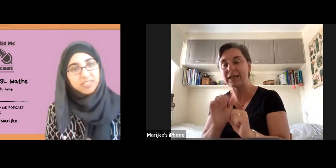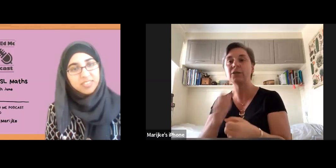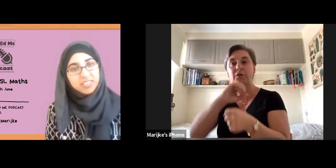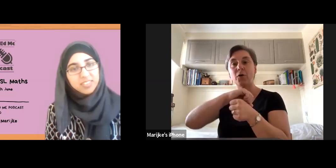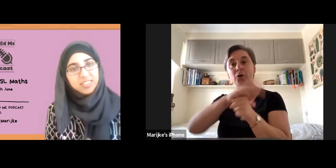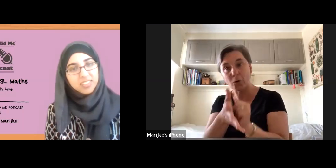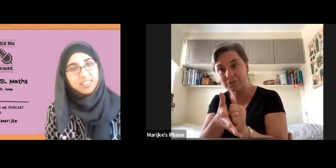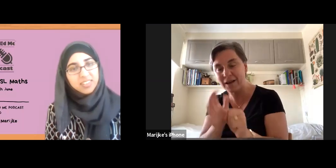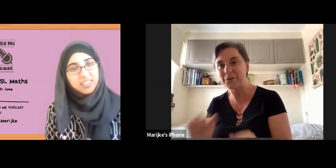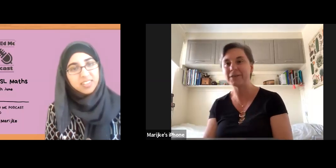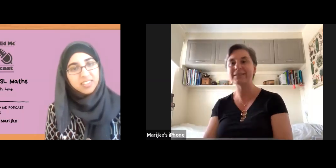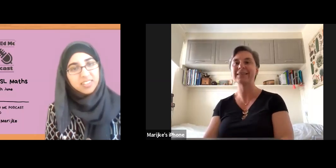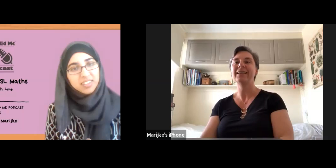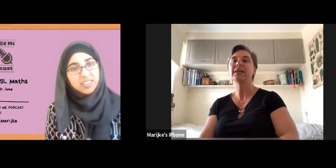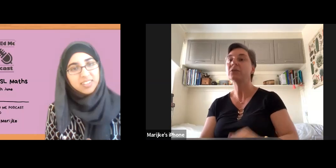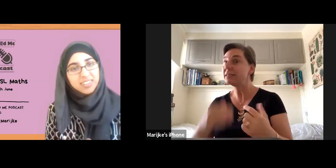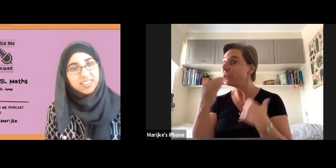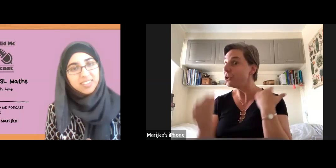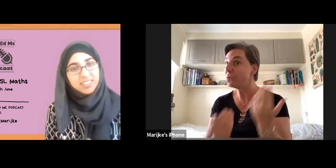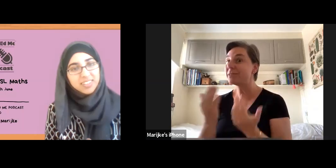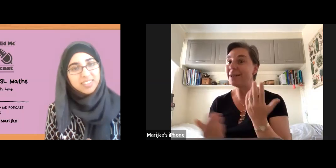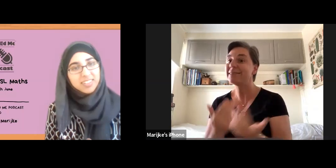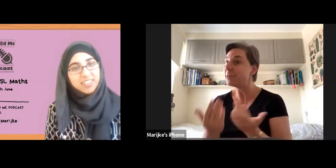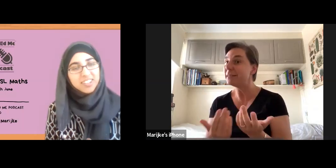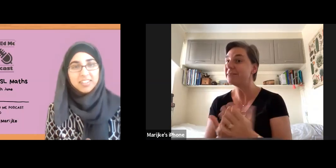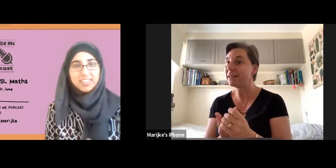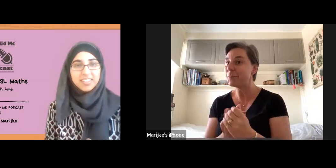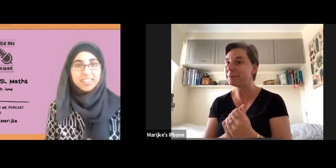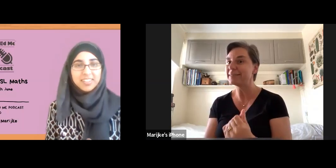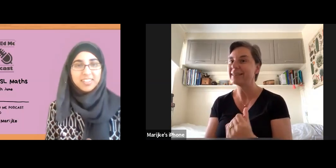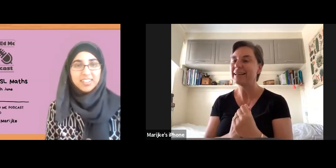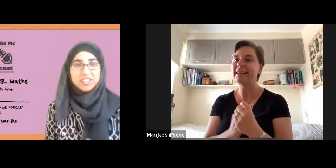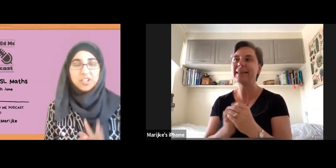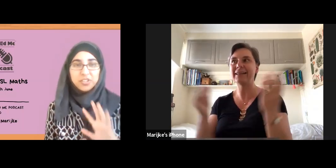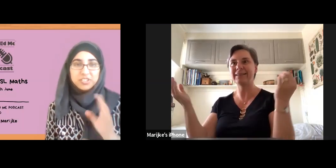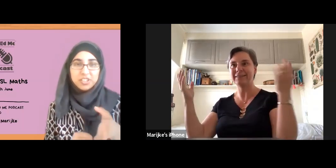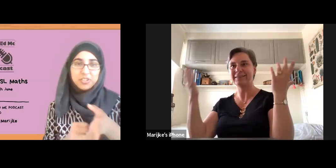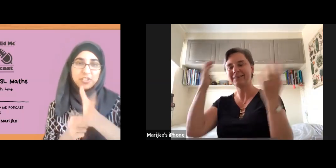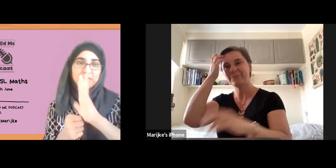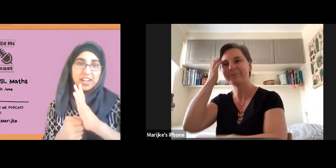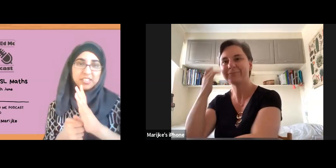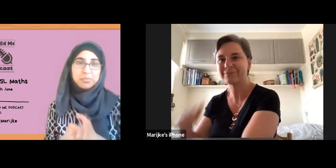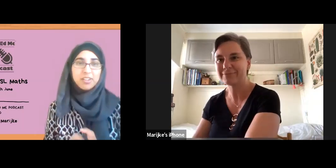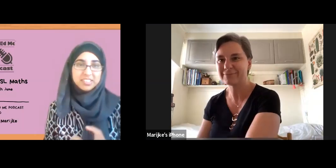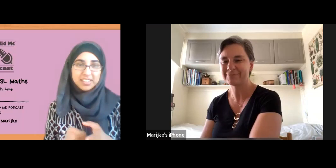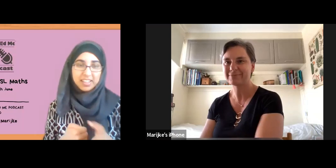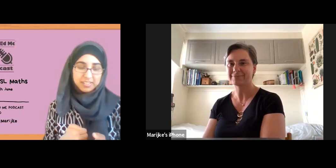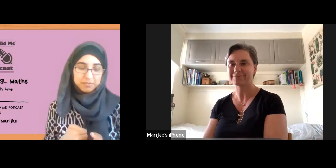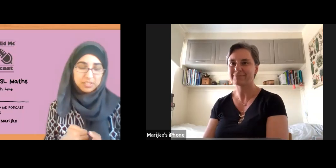you know, for coronavirus. So these are new signs that are being developed. And so, then so the coronavirus one, is that